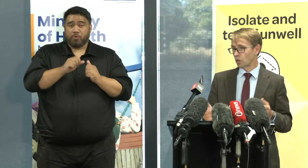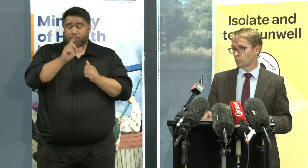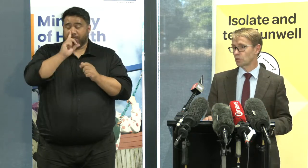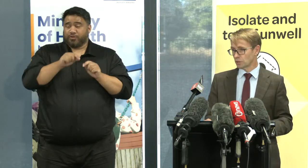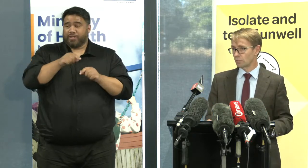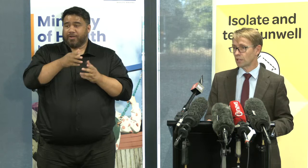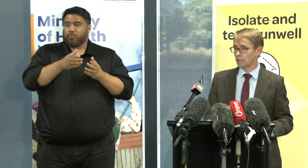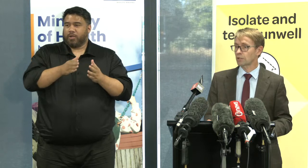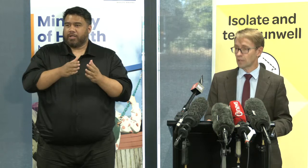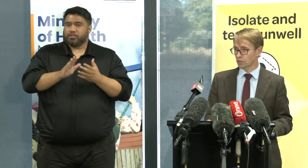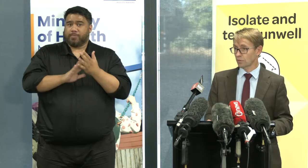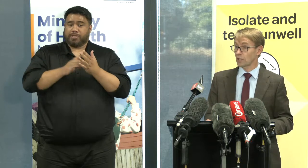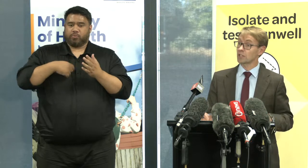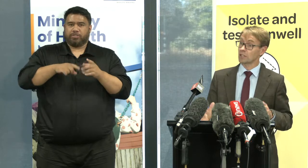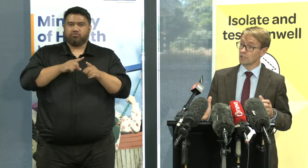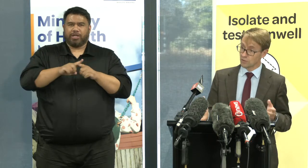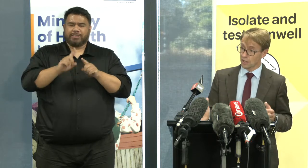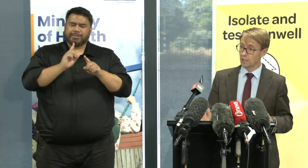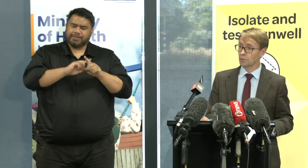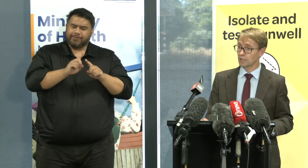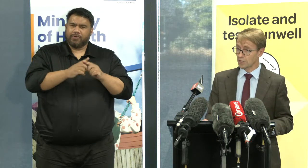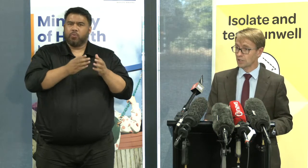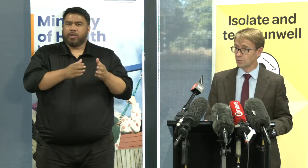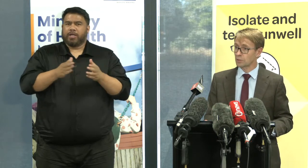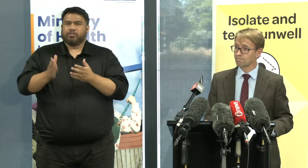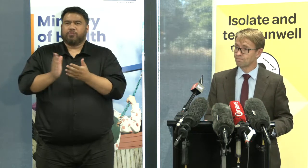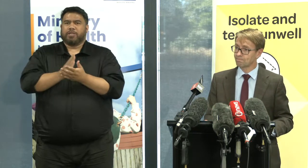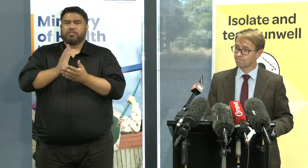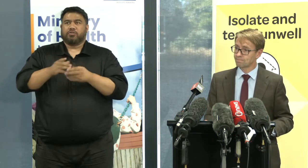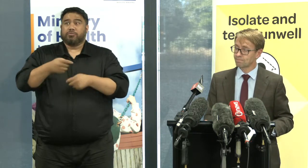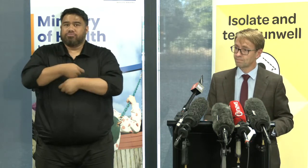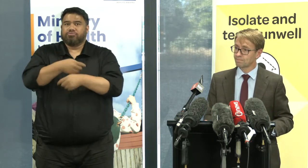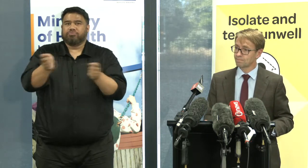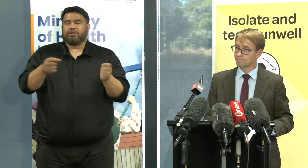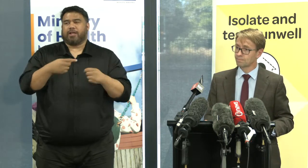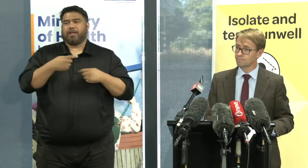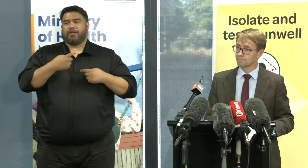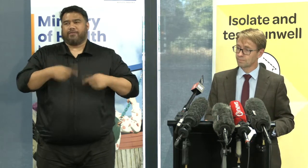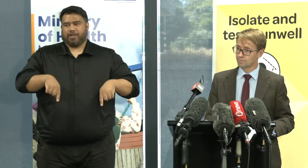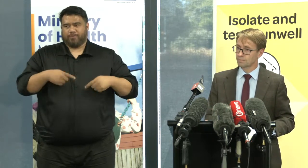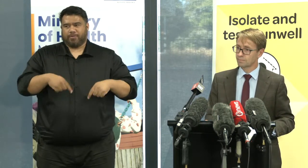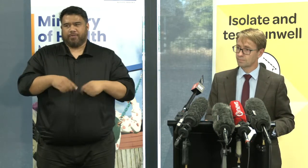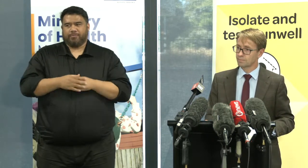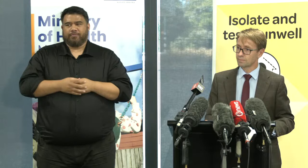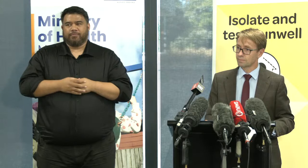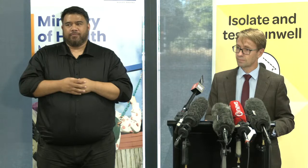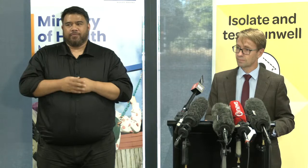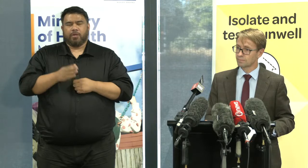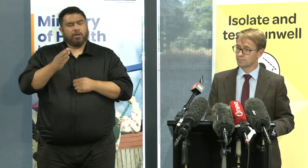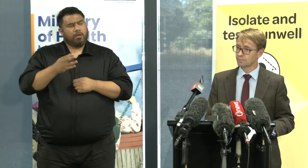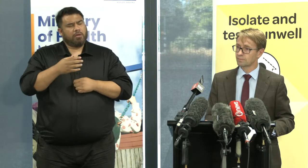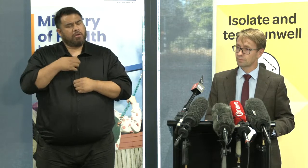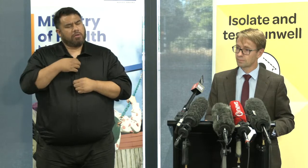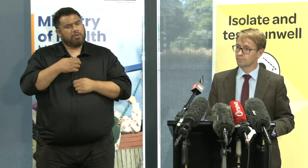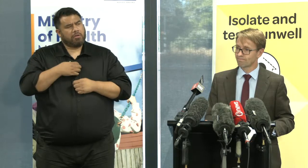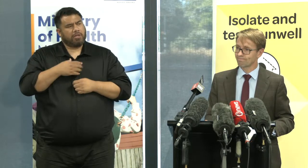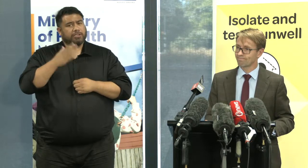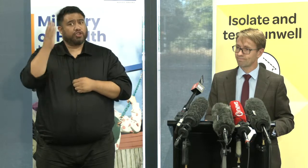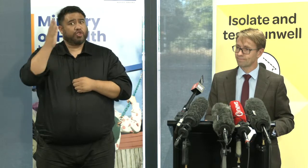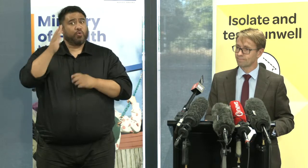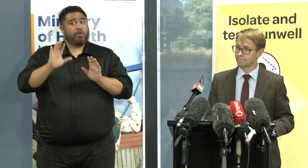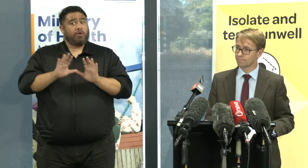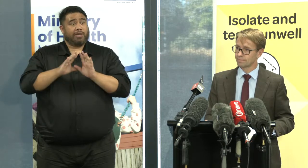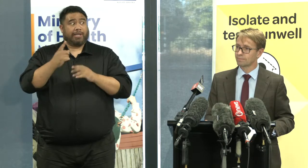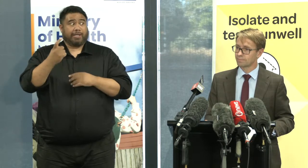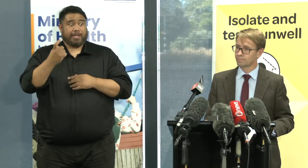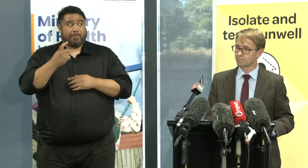taking every opportunity we can to make sure the vaccine is available and accessible. Because how for us groups, I guess, are you prepared to go? Because we know school holidays are coming up.